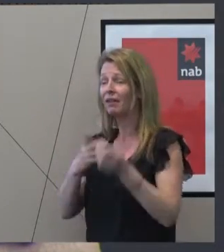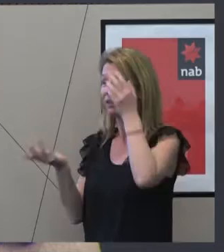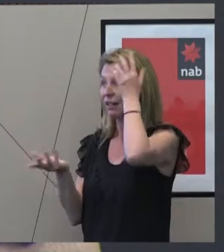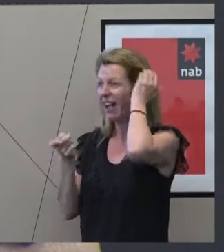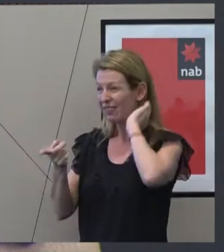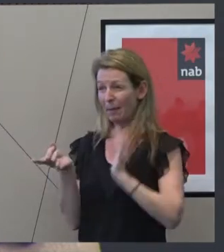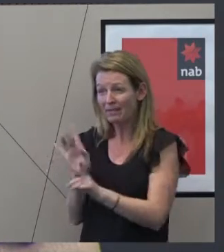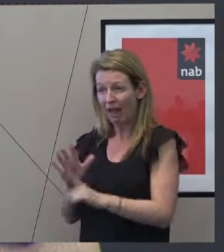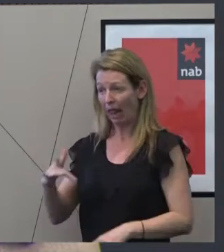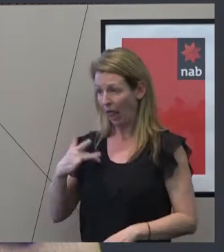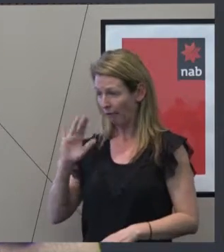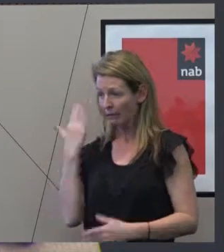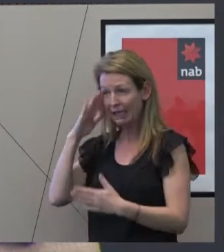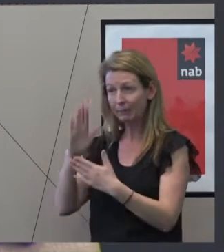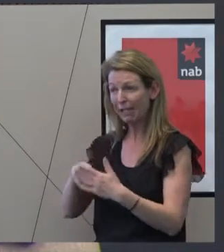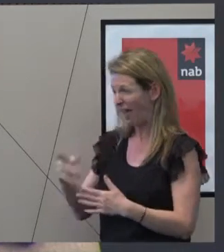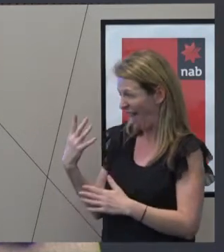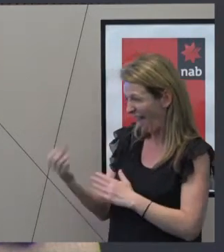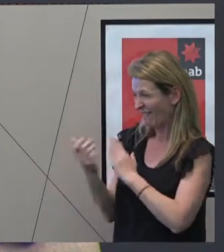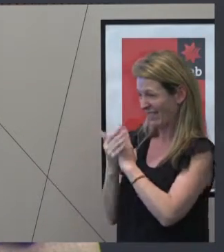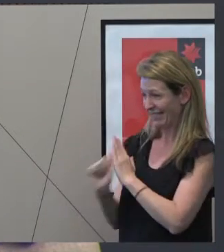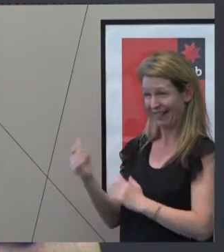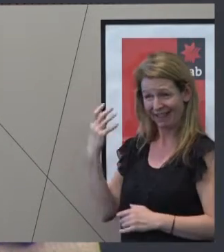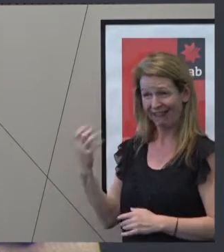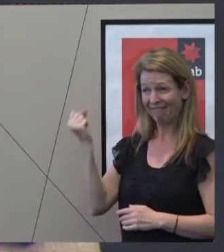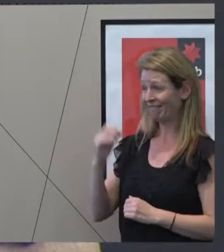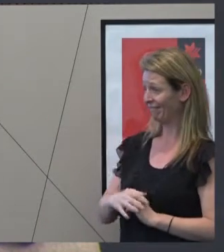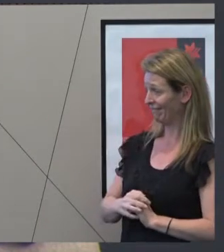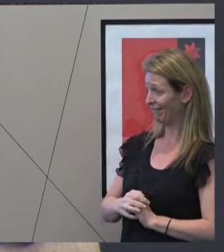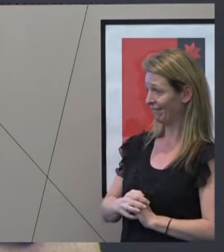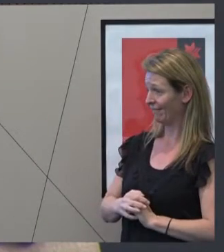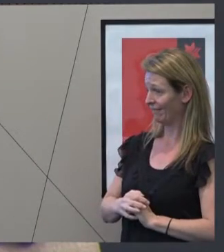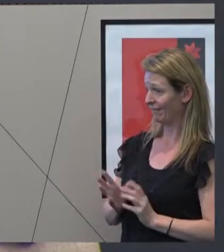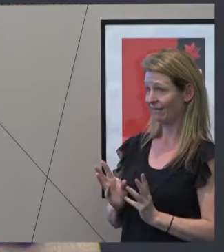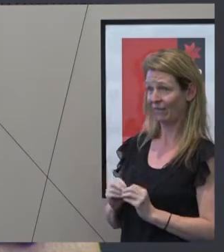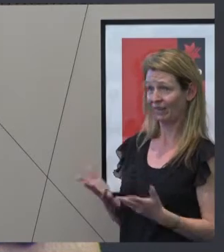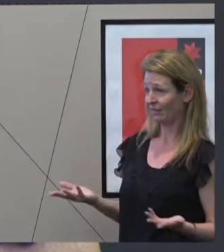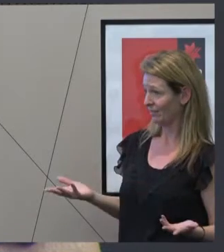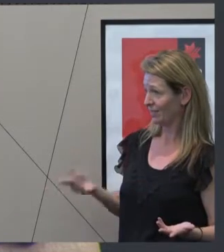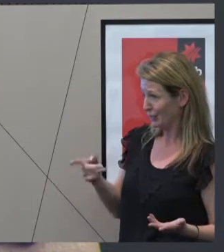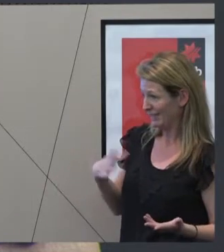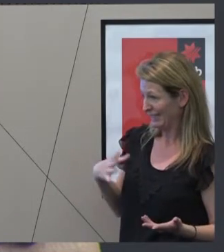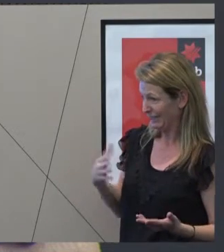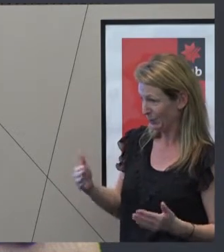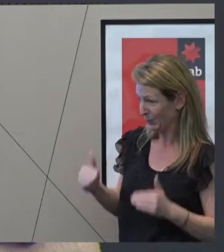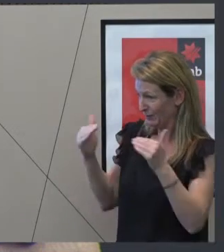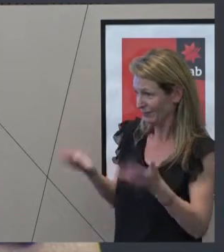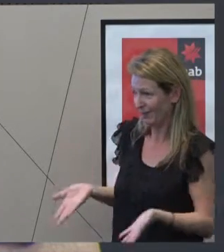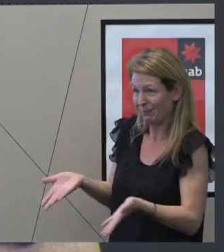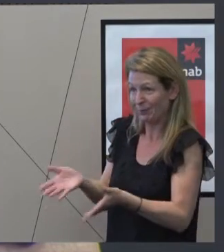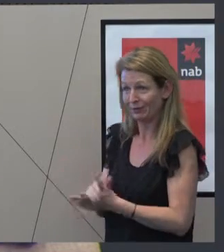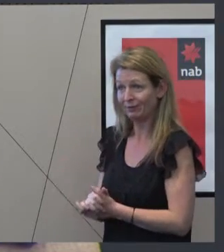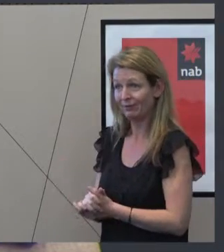lived experience who have got the skills base, and you just need to take it to the next level.